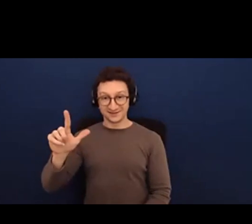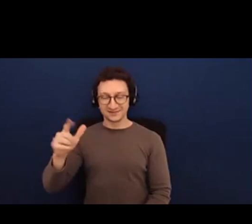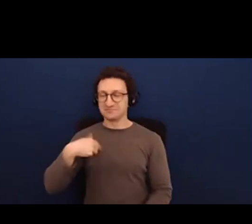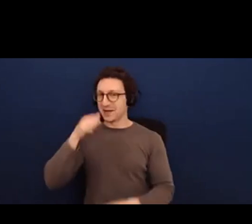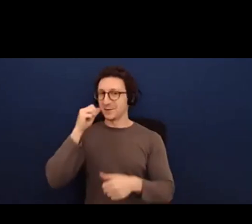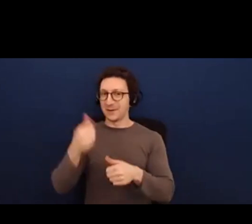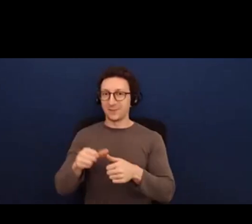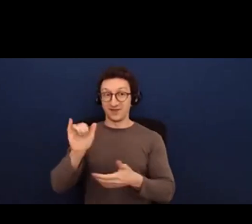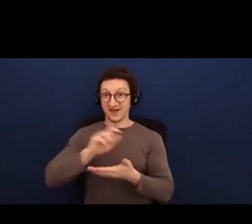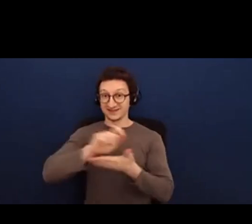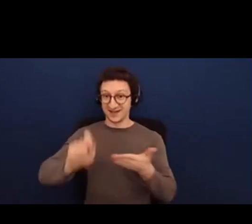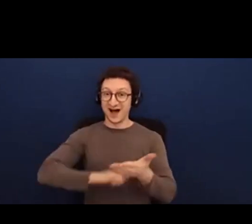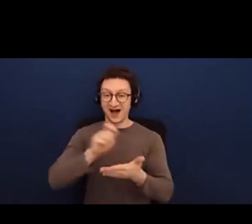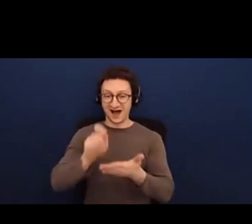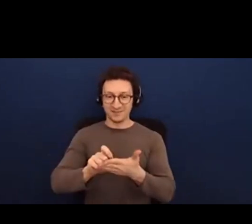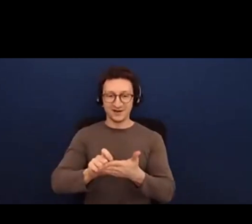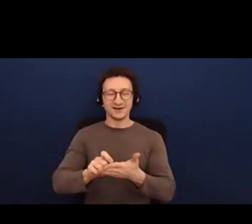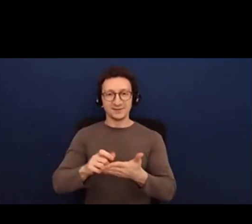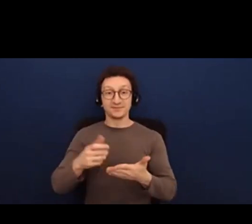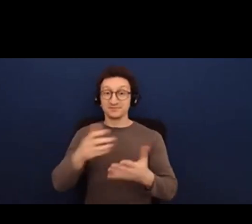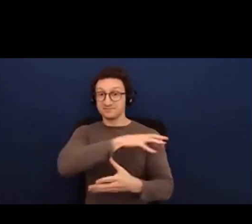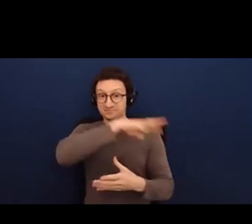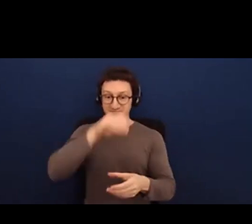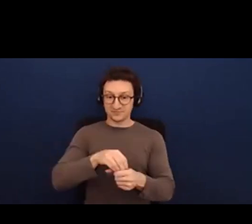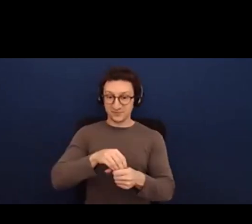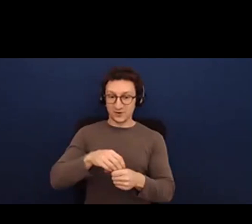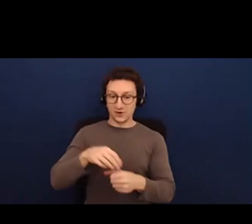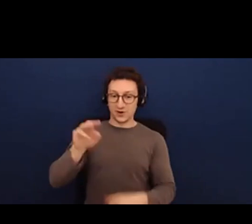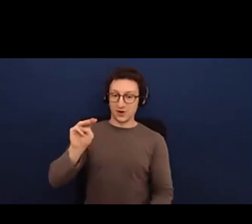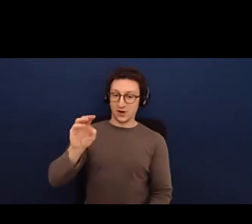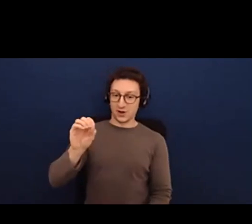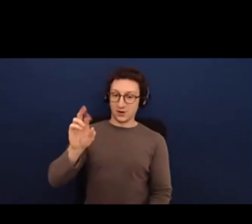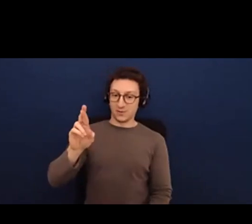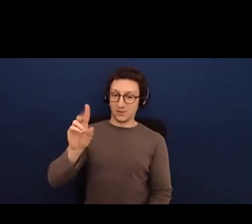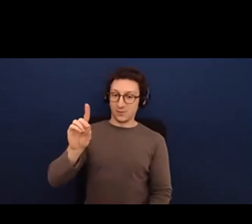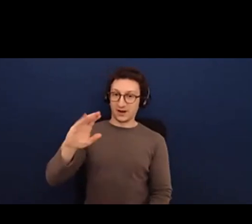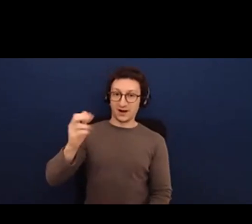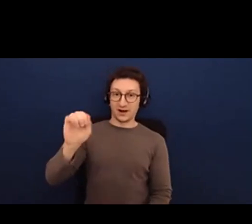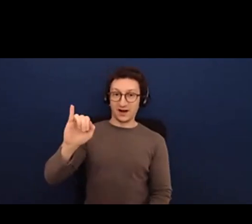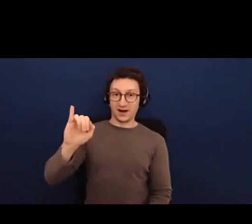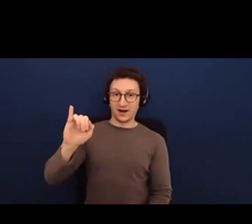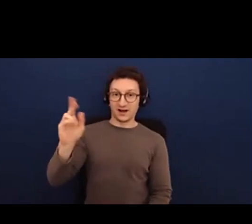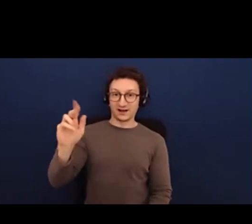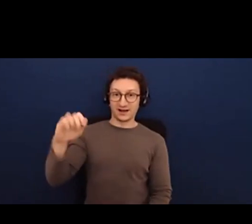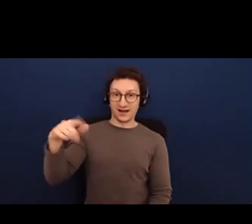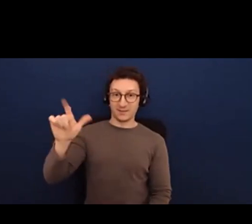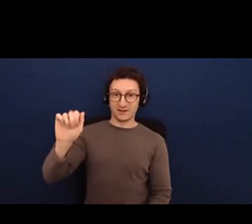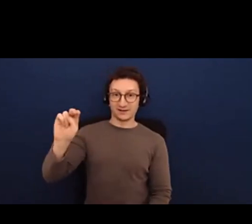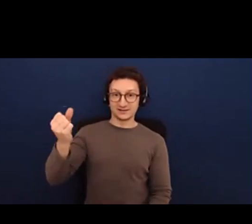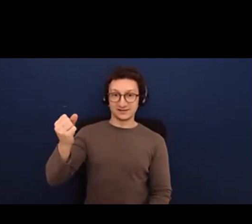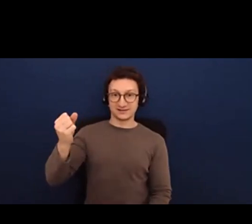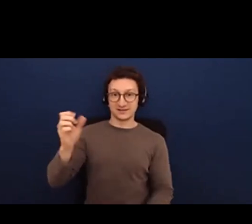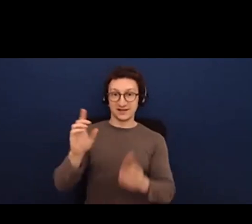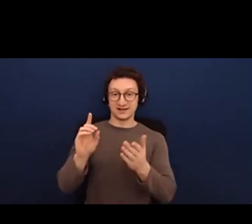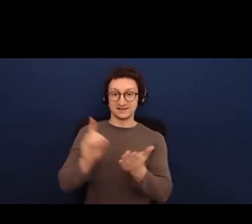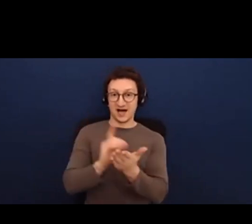collection Mordecai Kaplan's diaries, the vast majority of them. And we got the offer of some money to